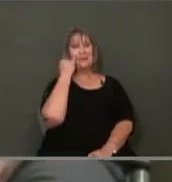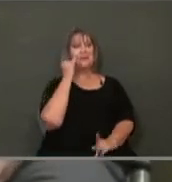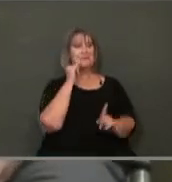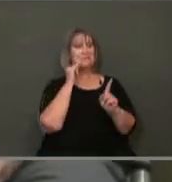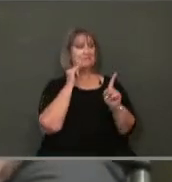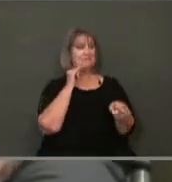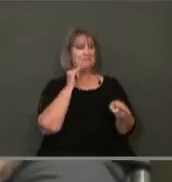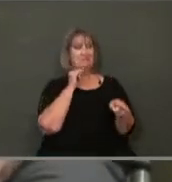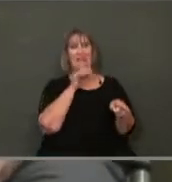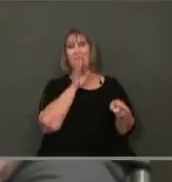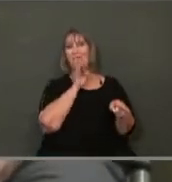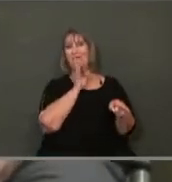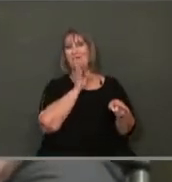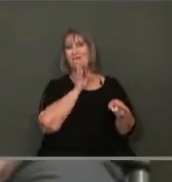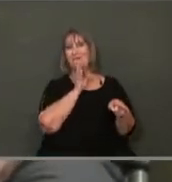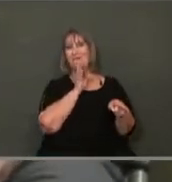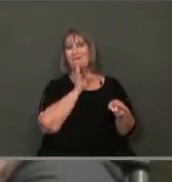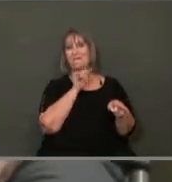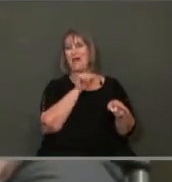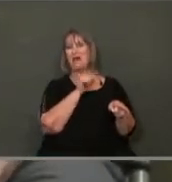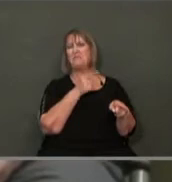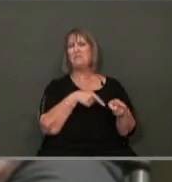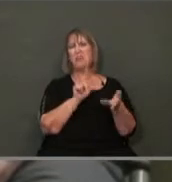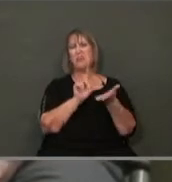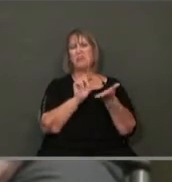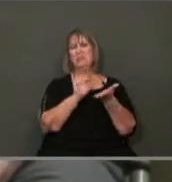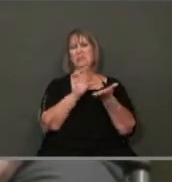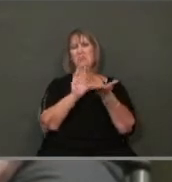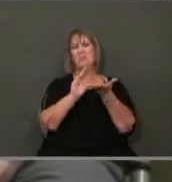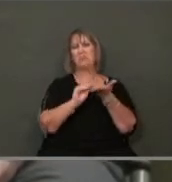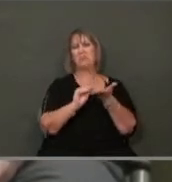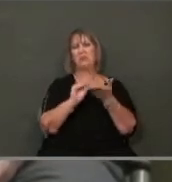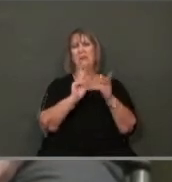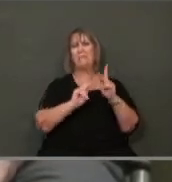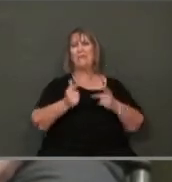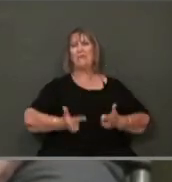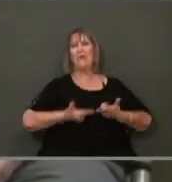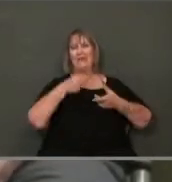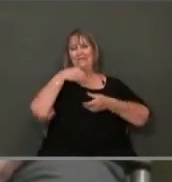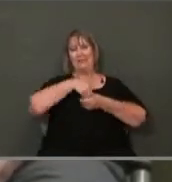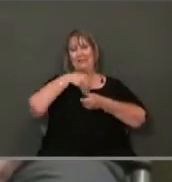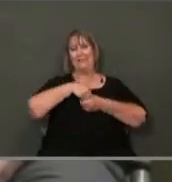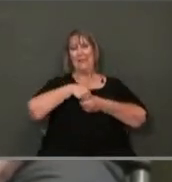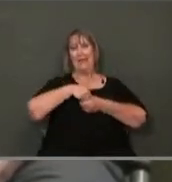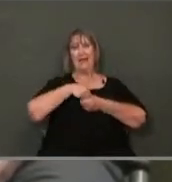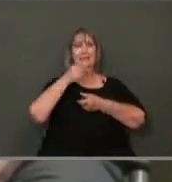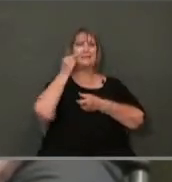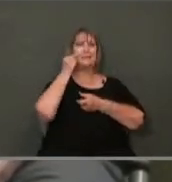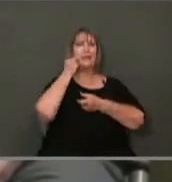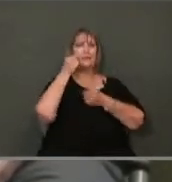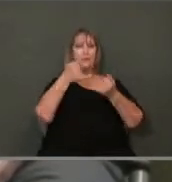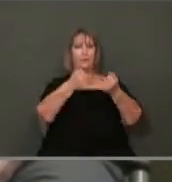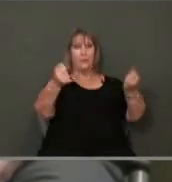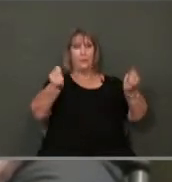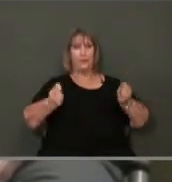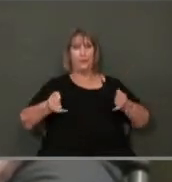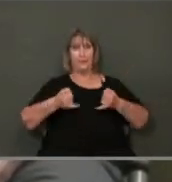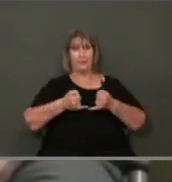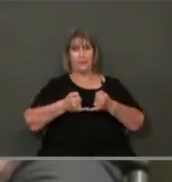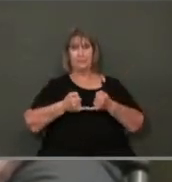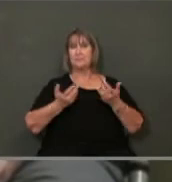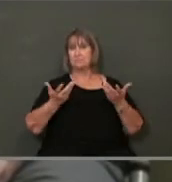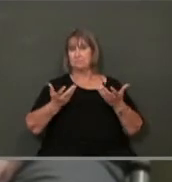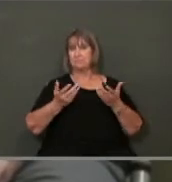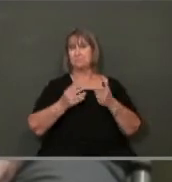talking about potentially just giving a credit to City of San Antonio residents, and that's an idea the council talked about yesterday.